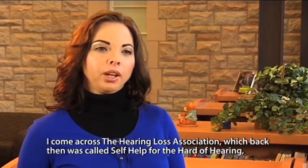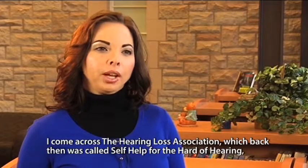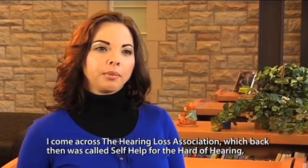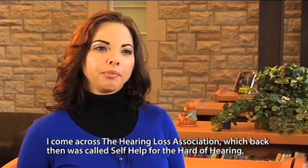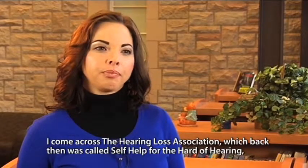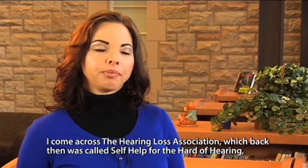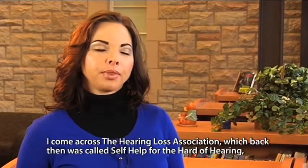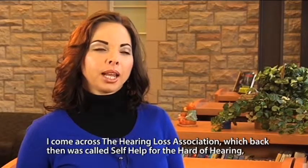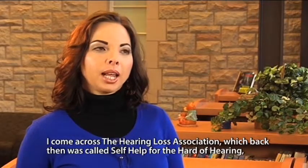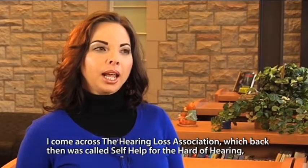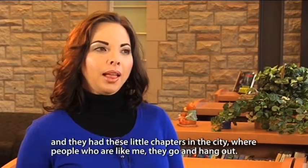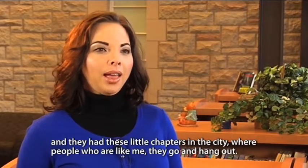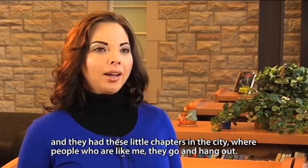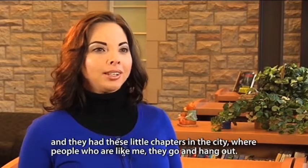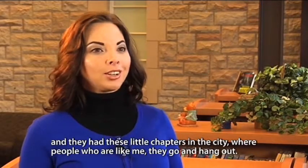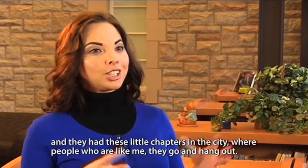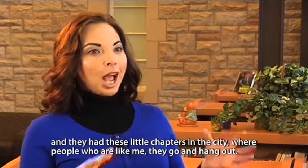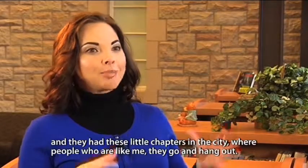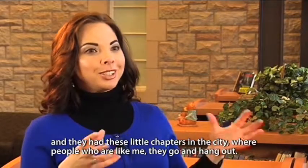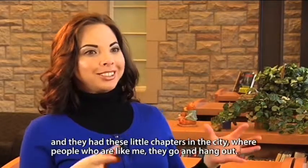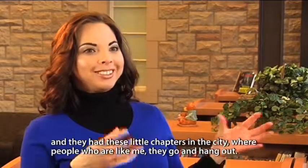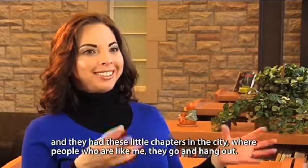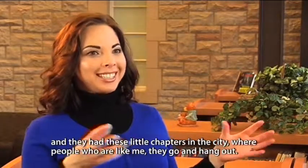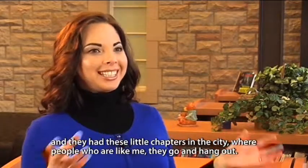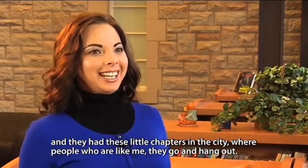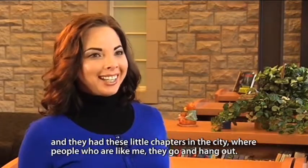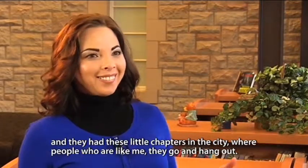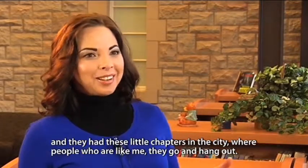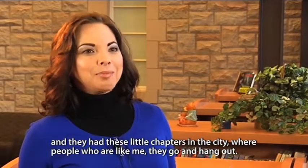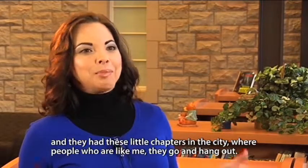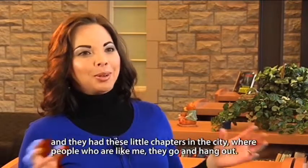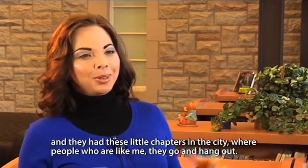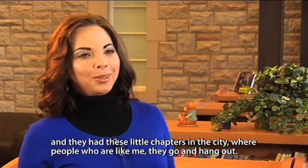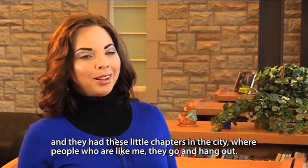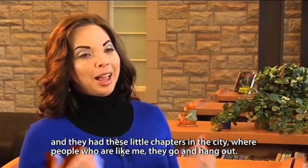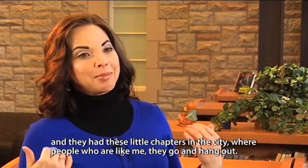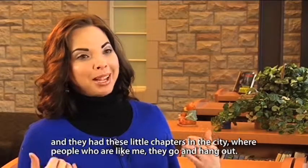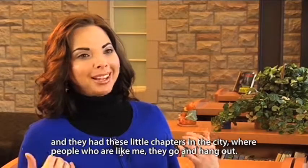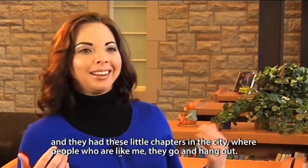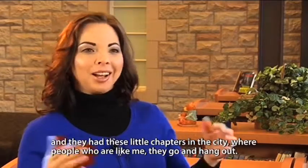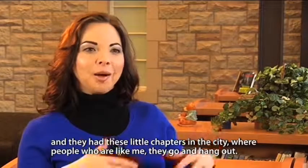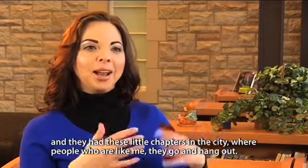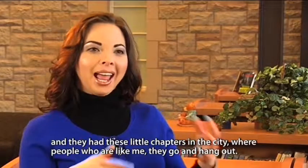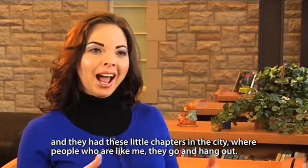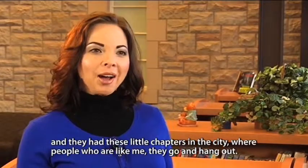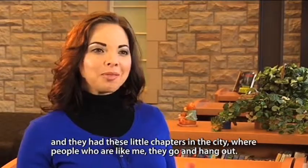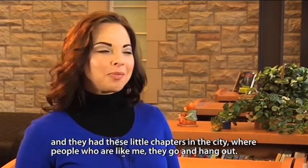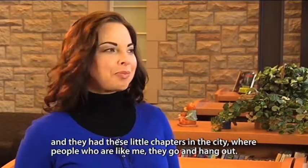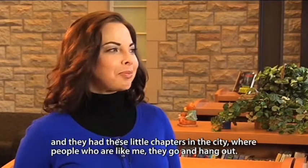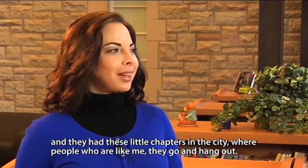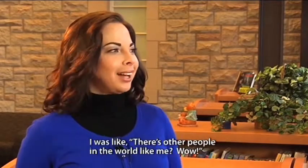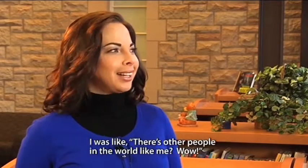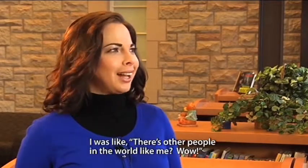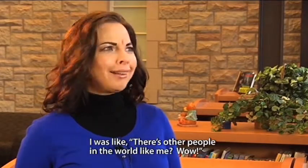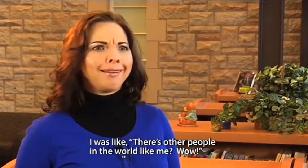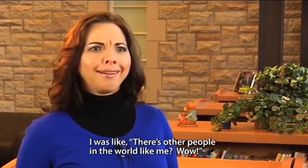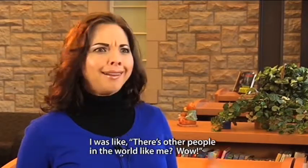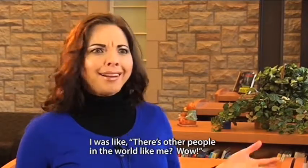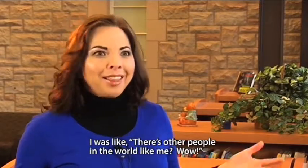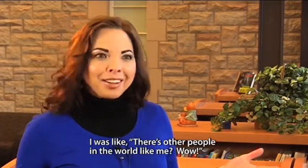Hearing. And they had these little chapters in the city where people who are like me, they go and hang out. I was like, there's